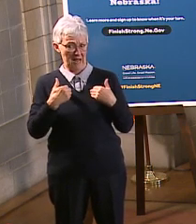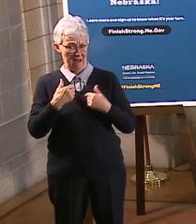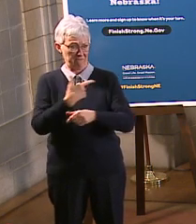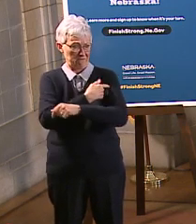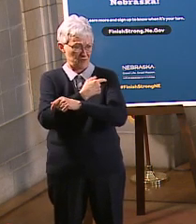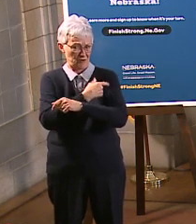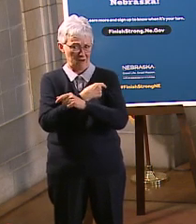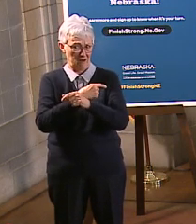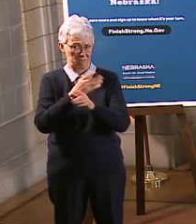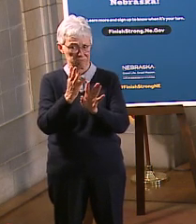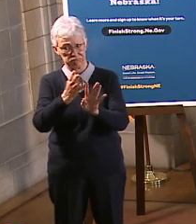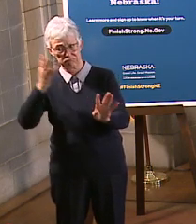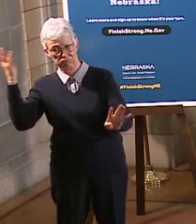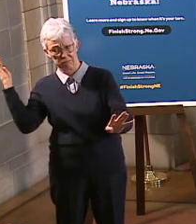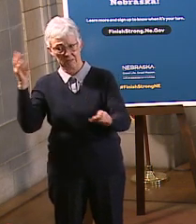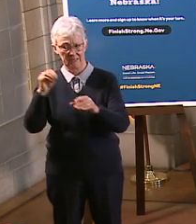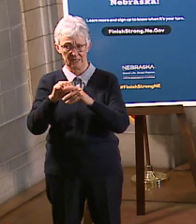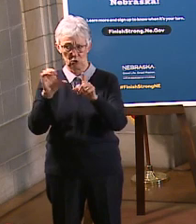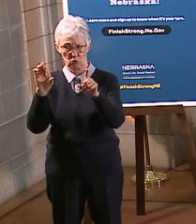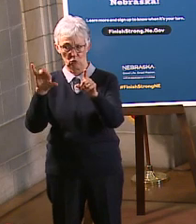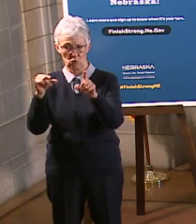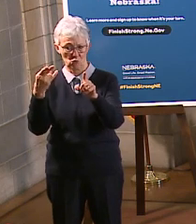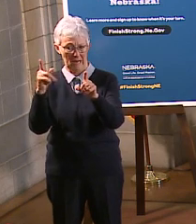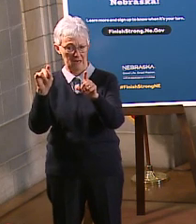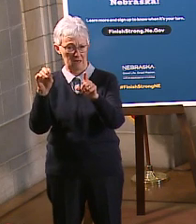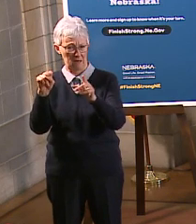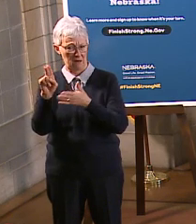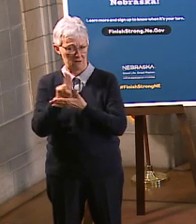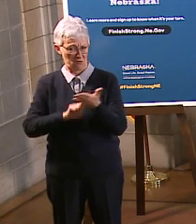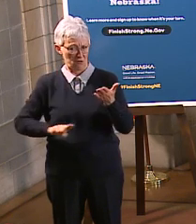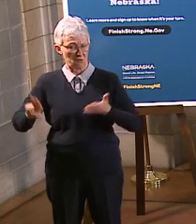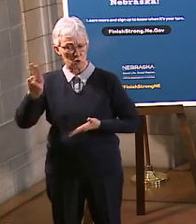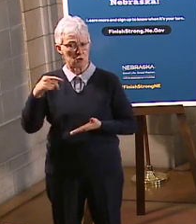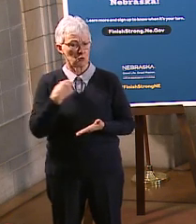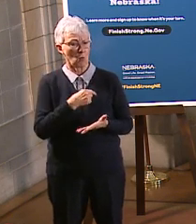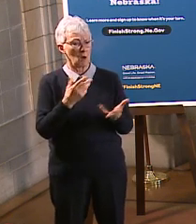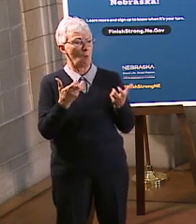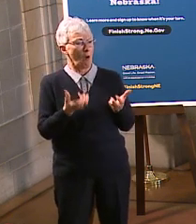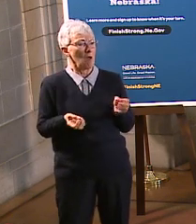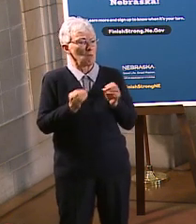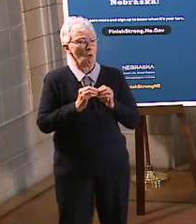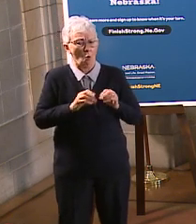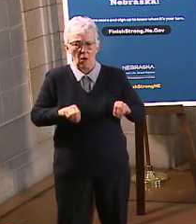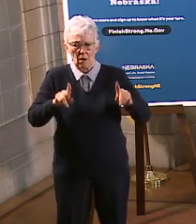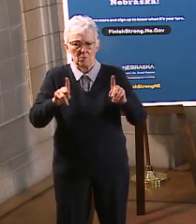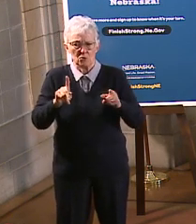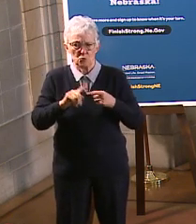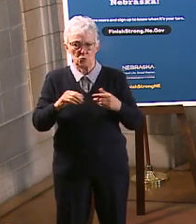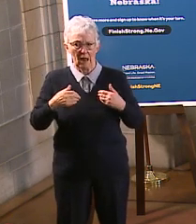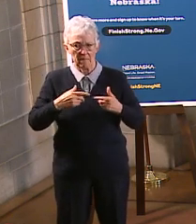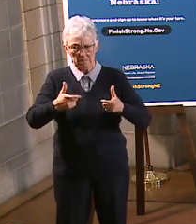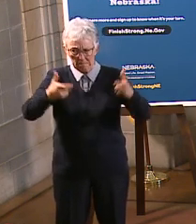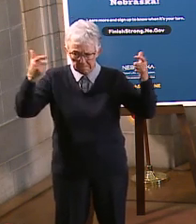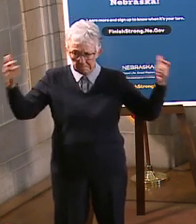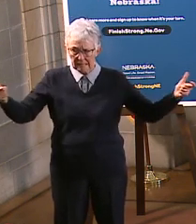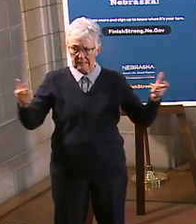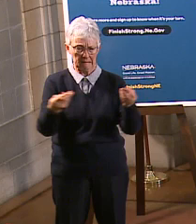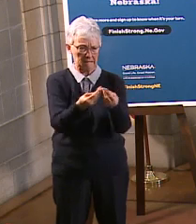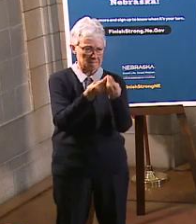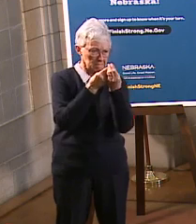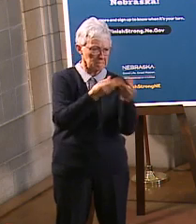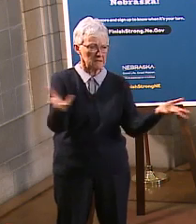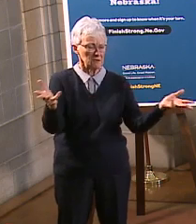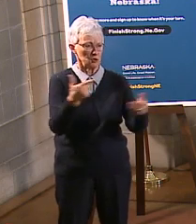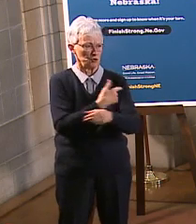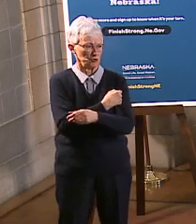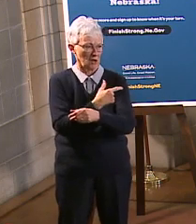in just one 12-hour period. So we want to continue to look for opportunities to be able to do that. But part of it also is making sure we're doing a good job on